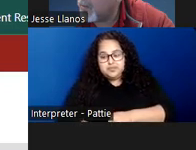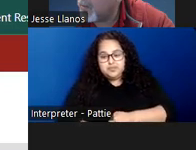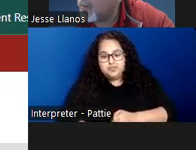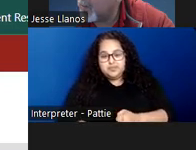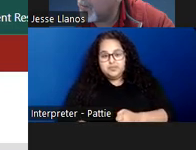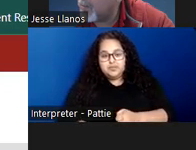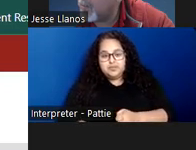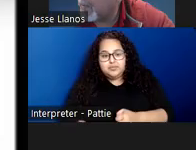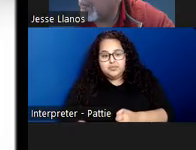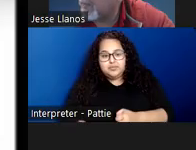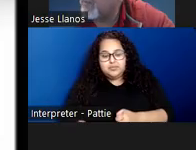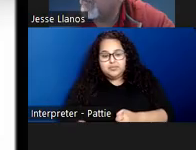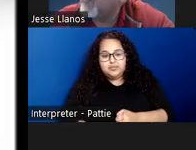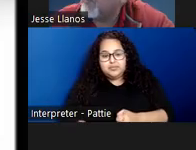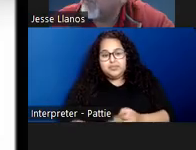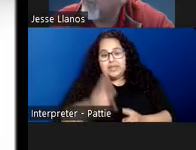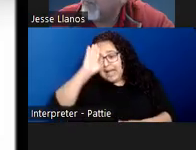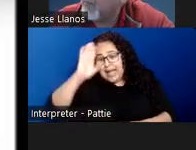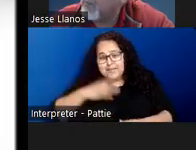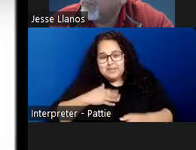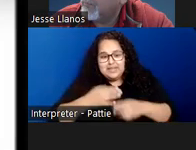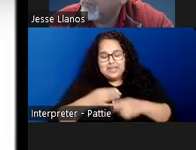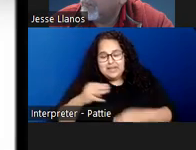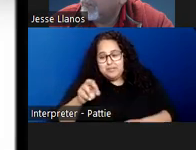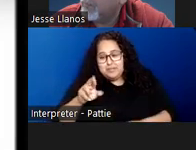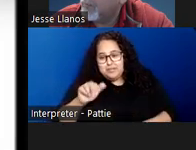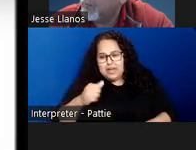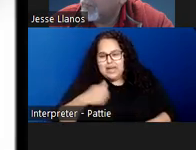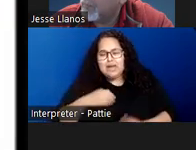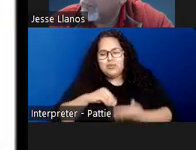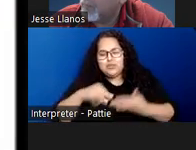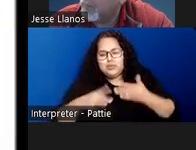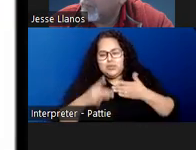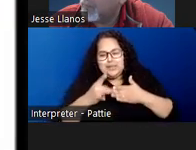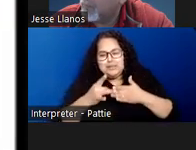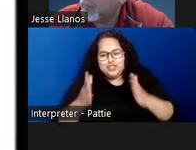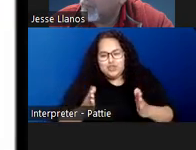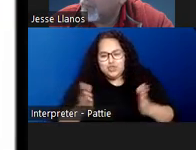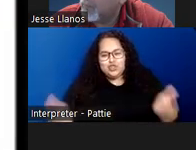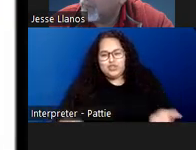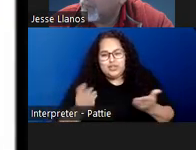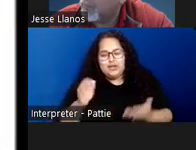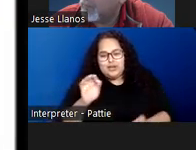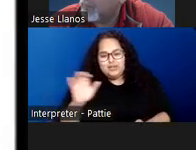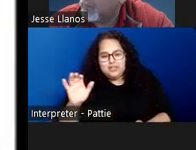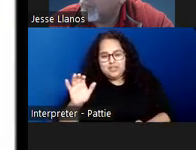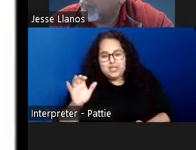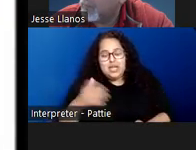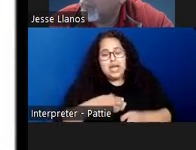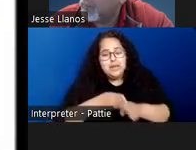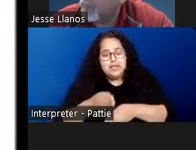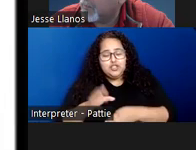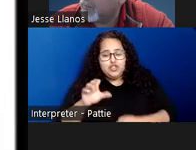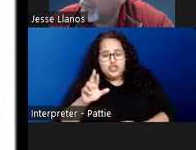My name is Maria, and I am the student ambassador here at Fresno City College. I majored in criminology in the